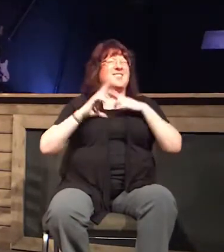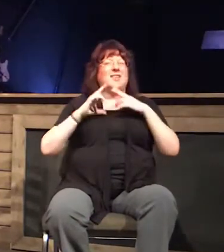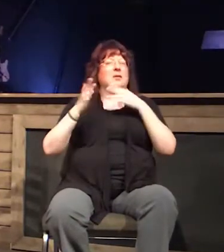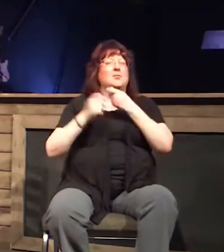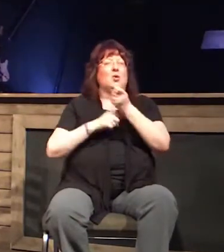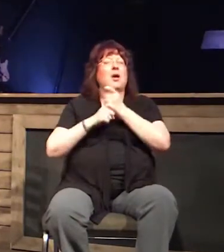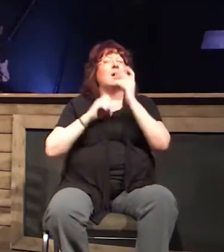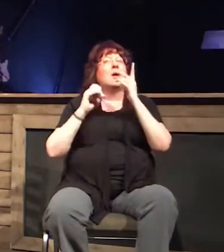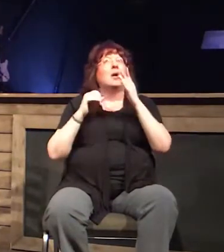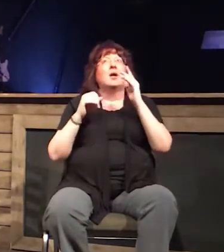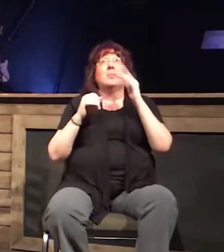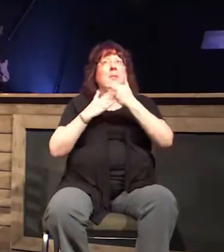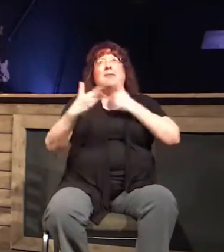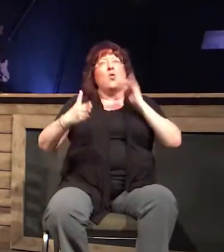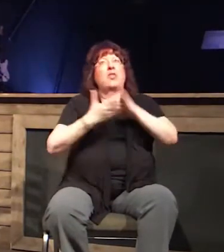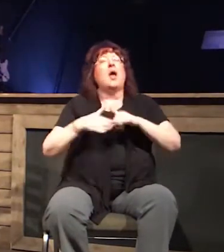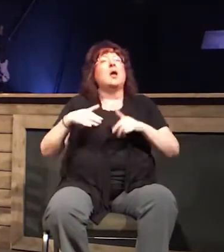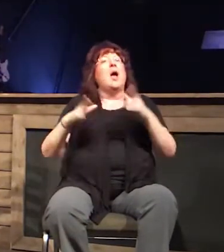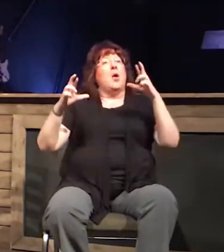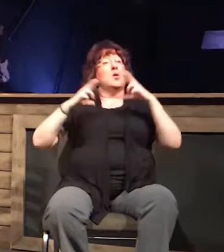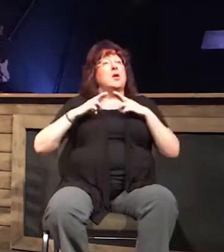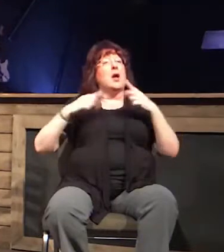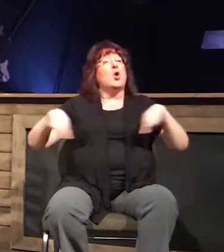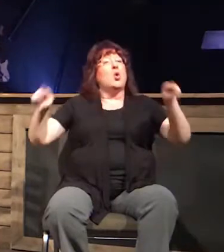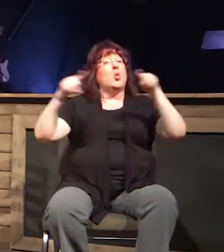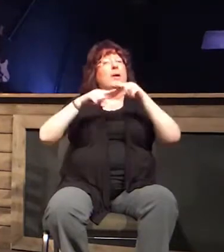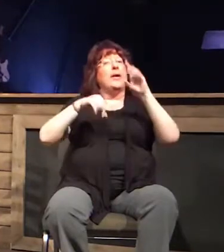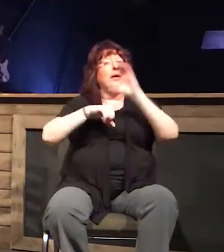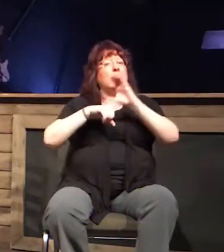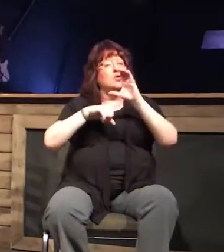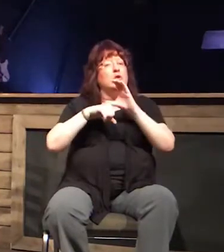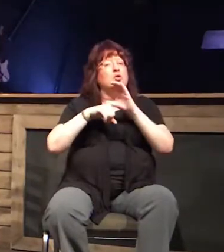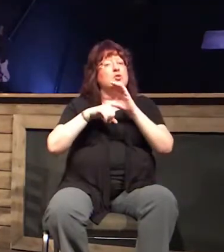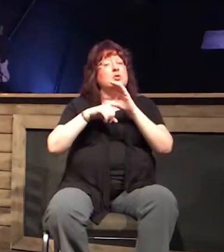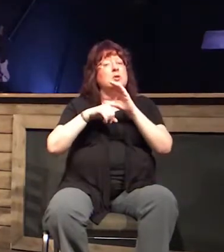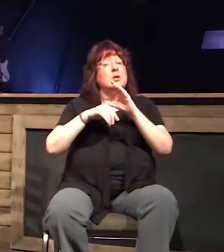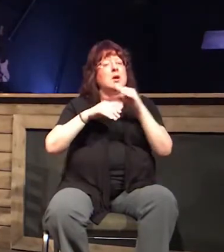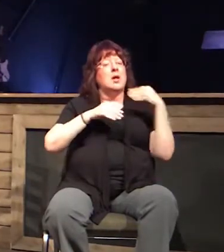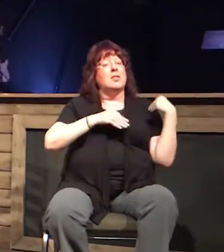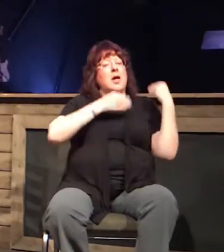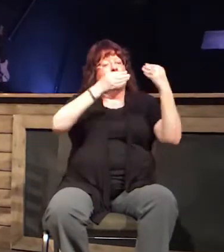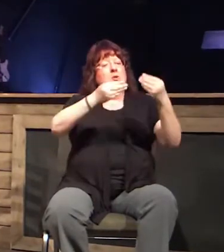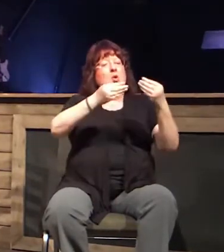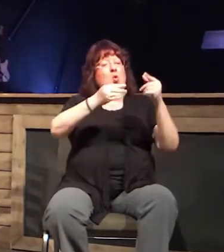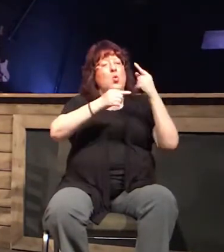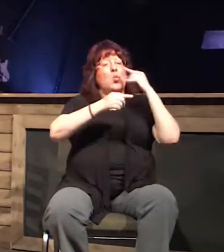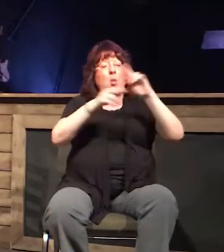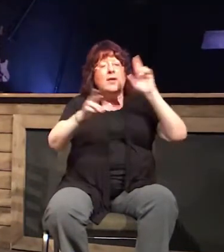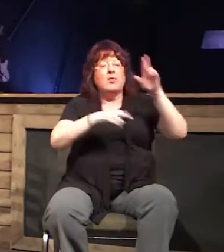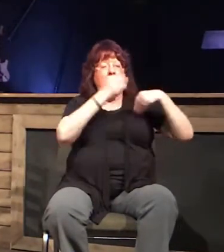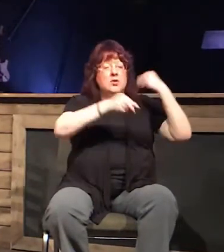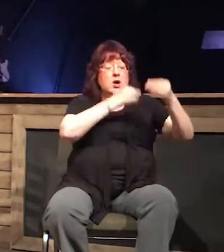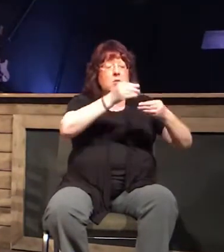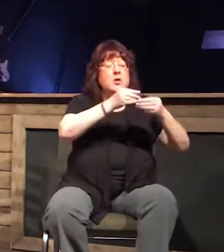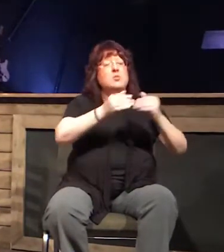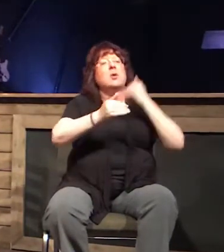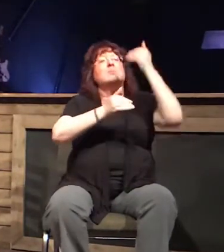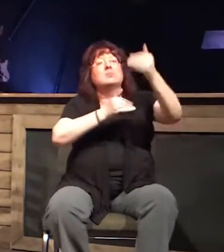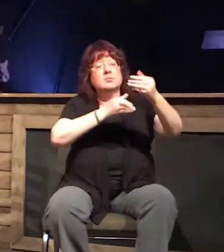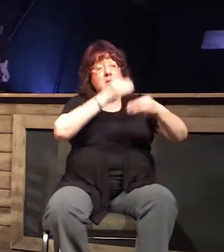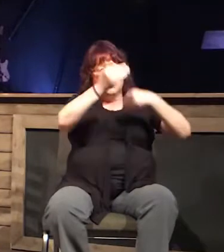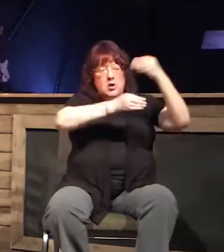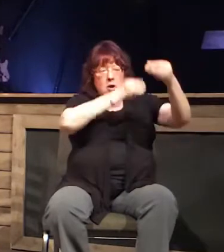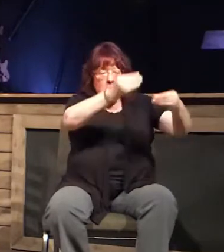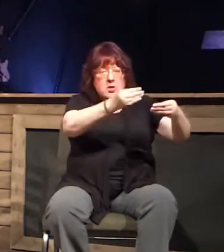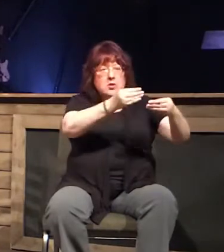still waiting for that. When I retire, we are going to be a church that not only hands off a church that is ready for that generation, but for the generation